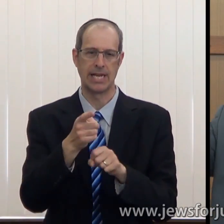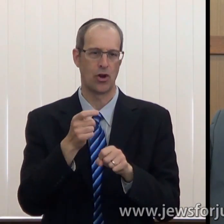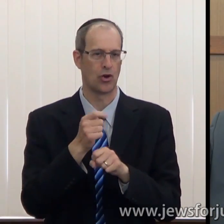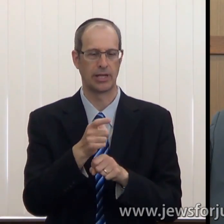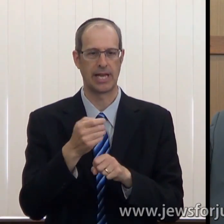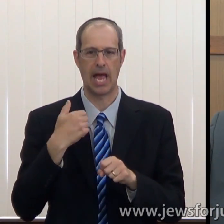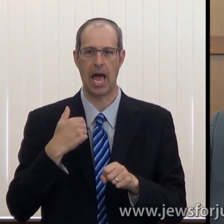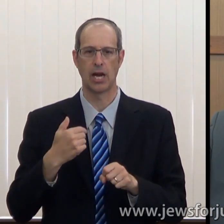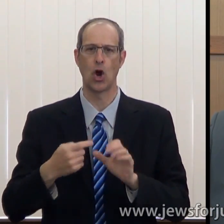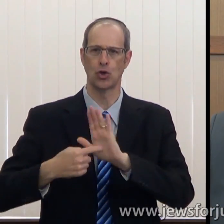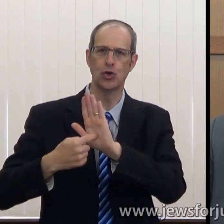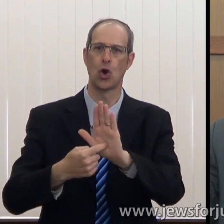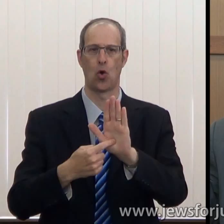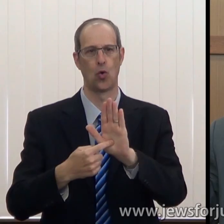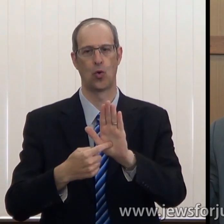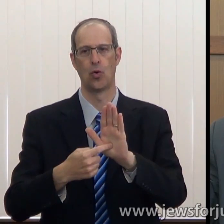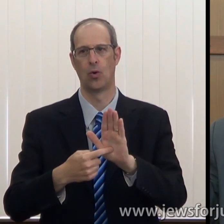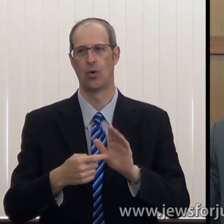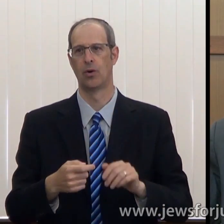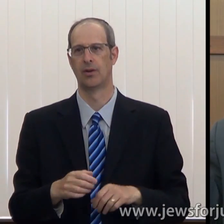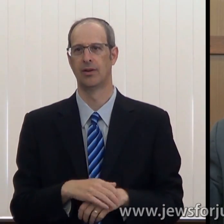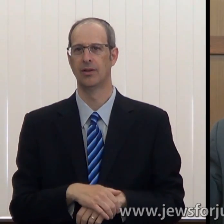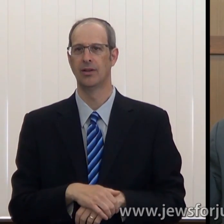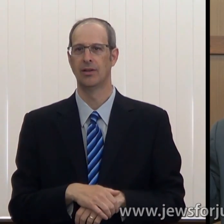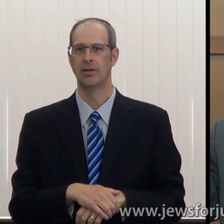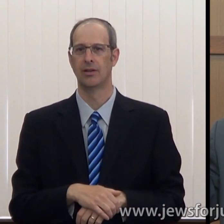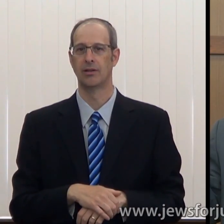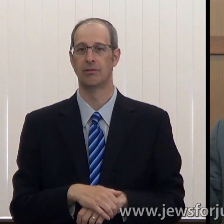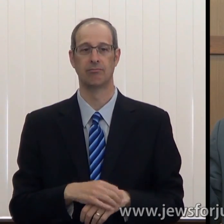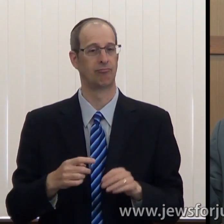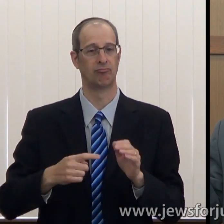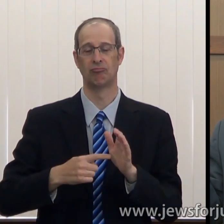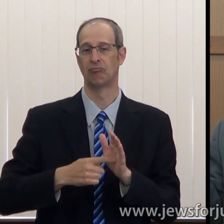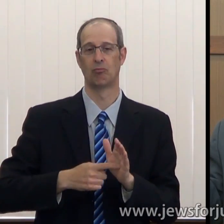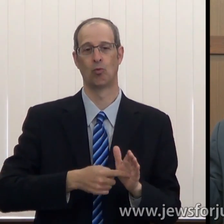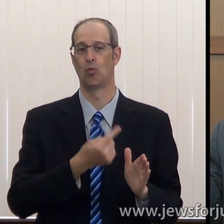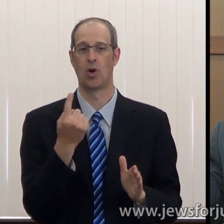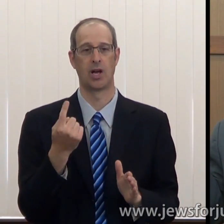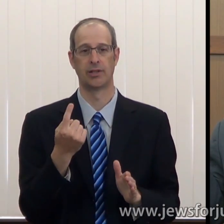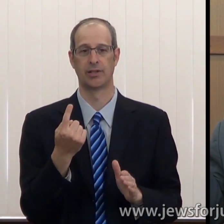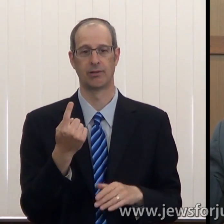an exhibition. And one of the things that he did